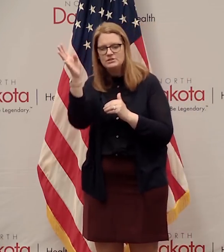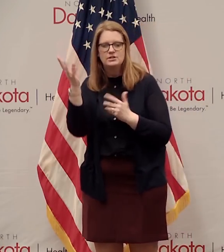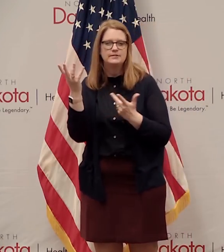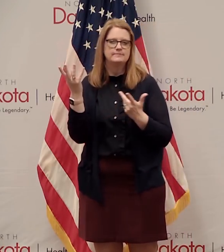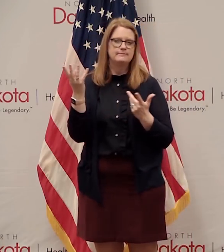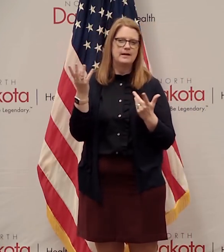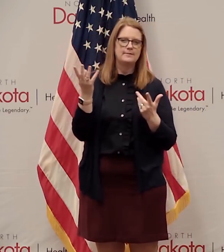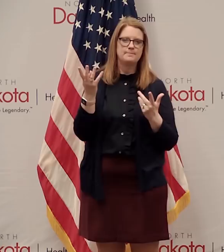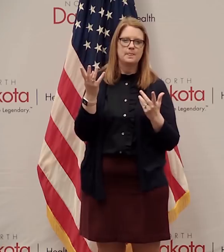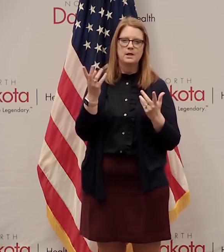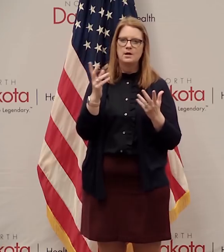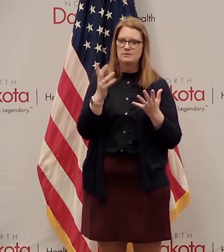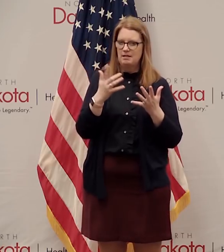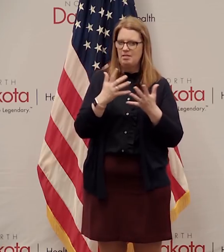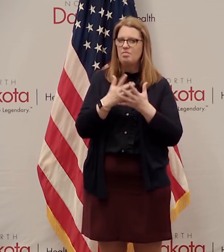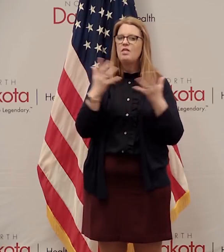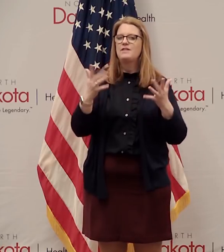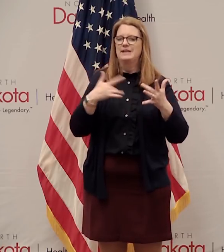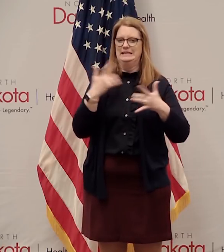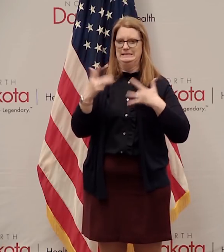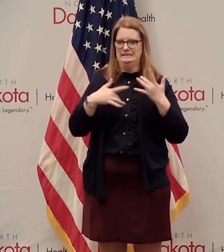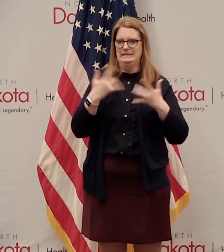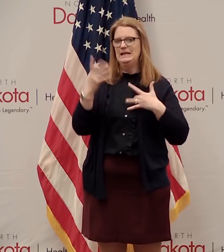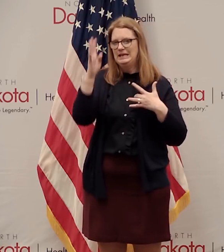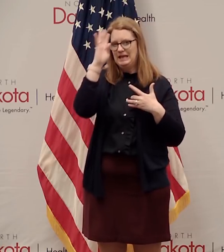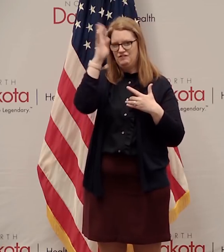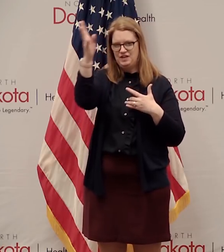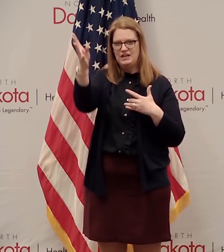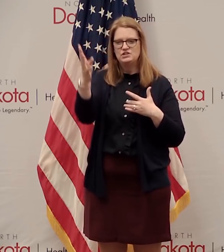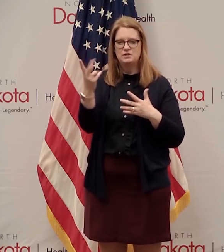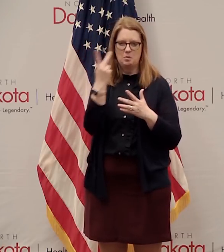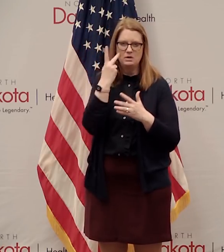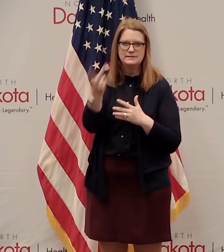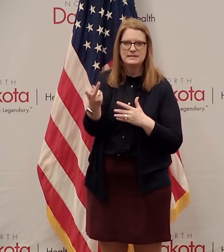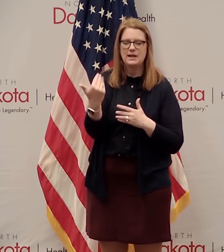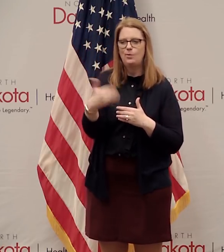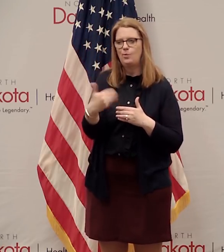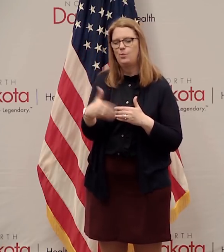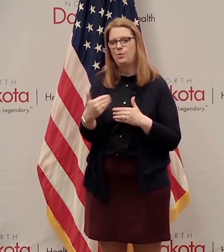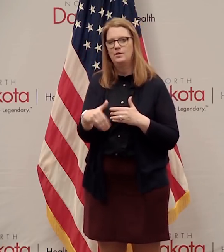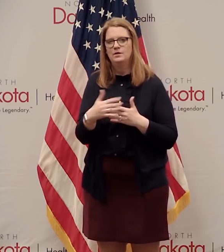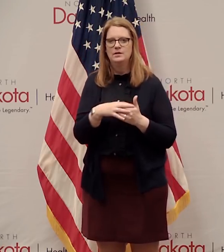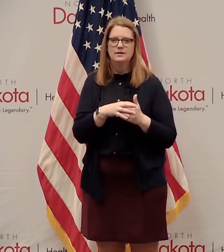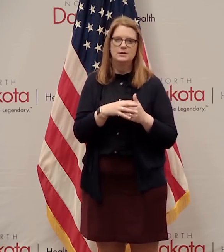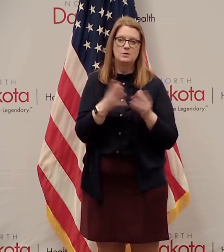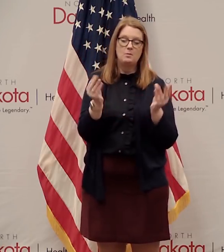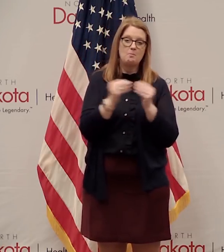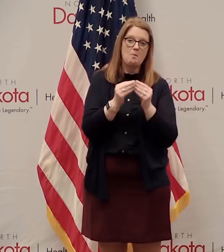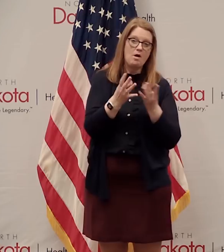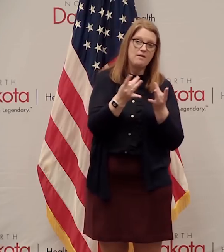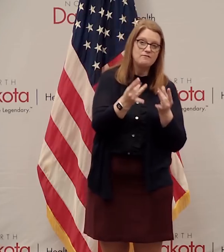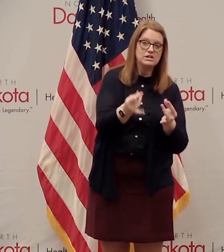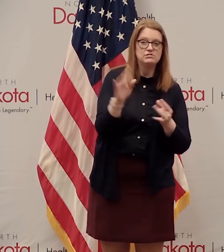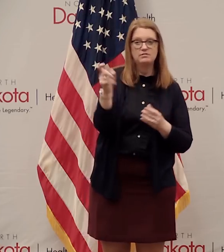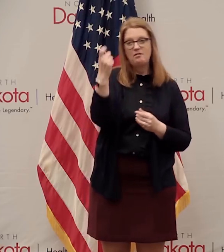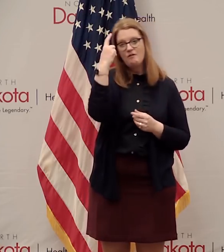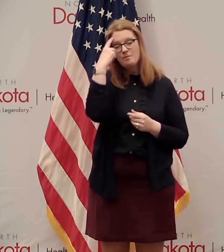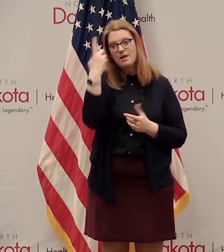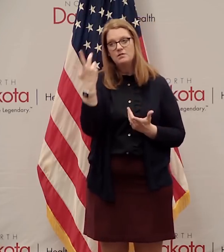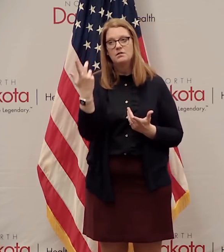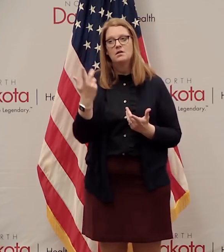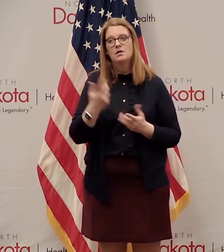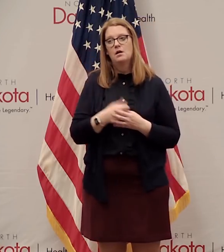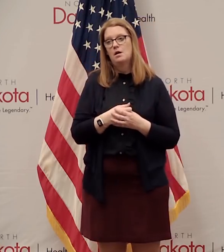I think there's going to be a lot of exciting innovation that comes out the backside of this, and whether that's leaner and more efficient government, or whether